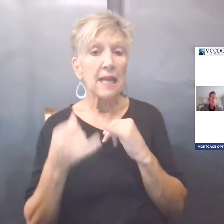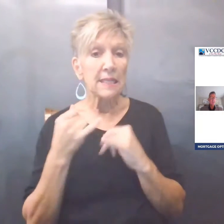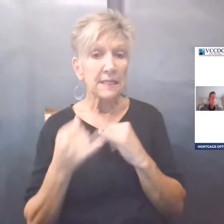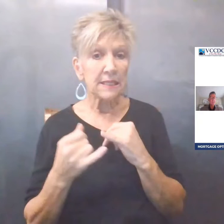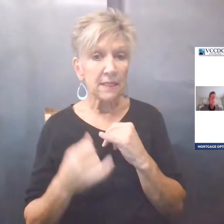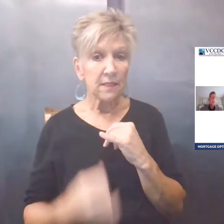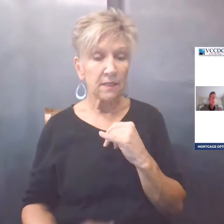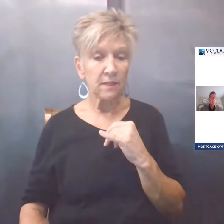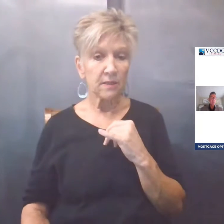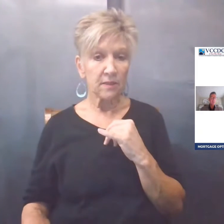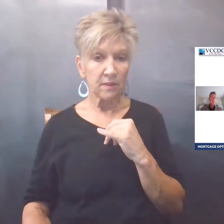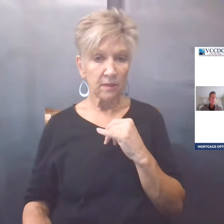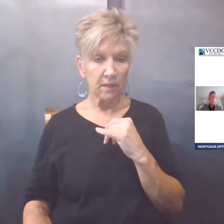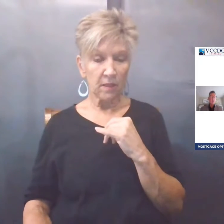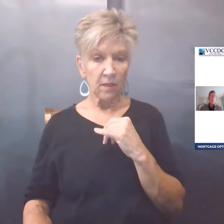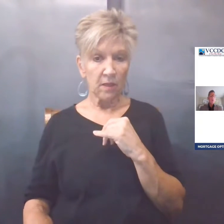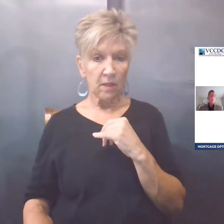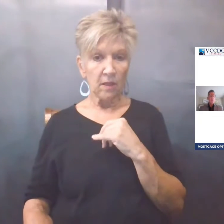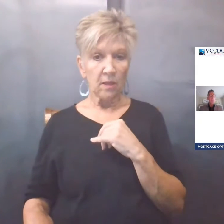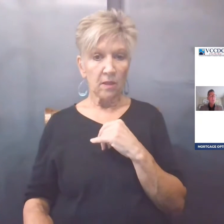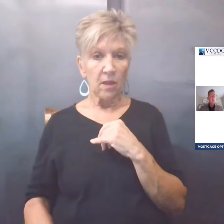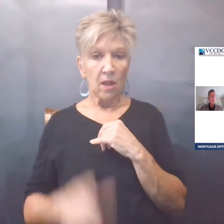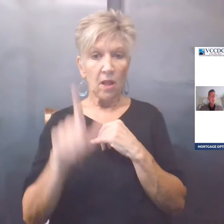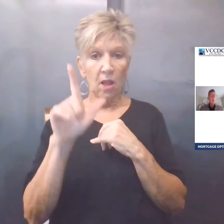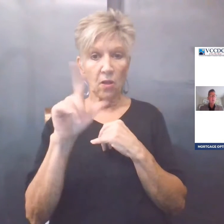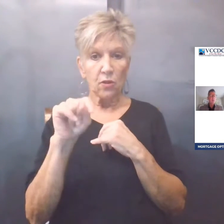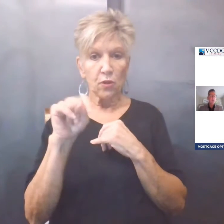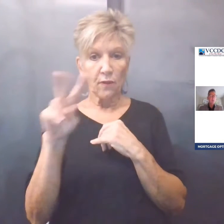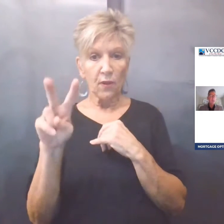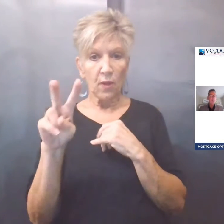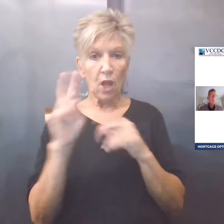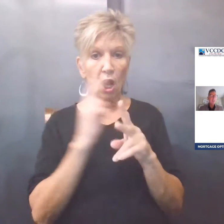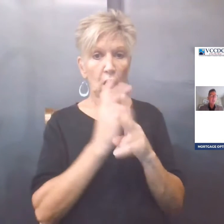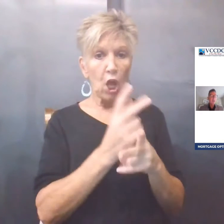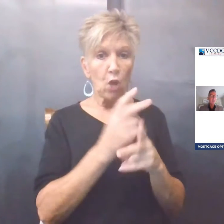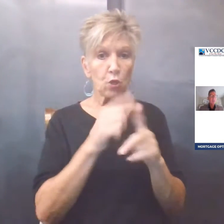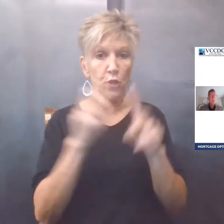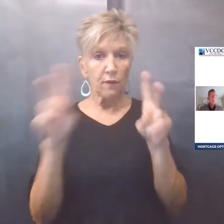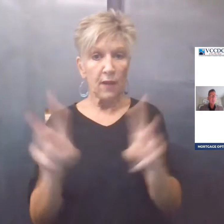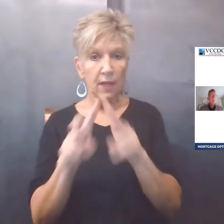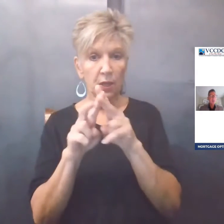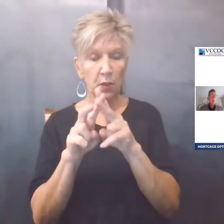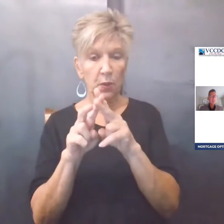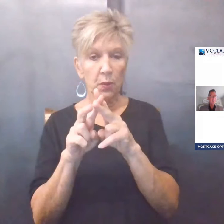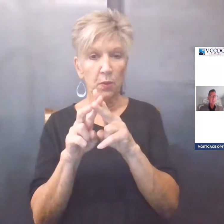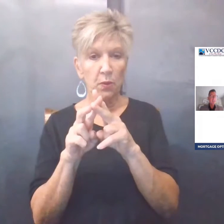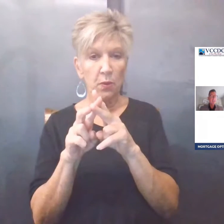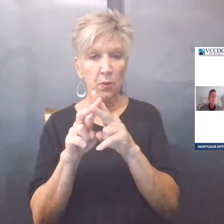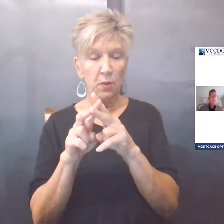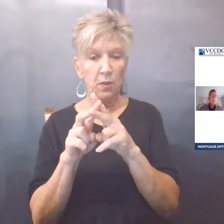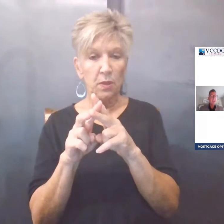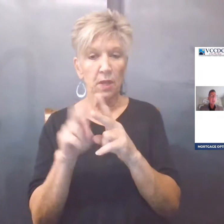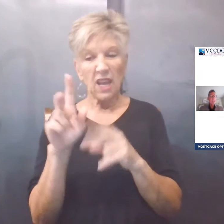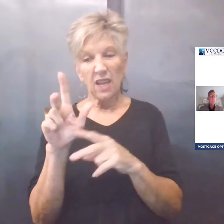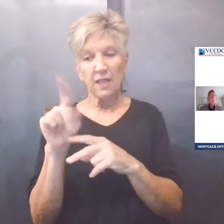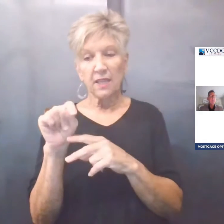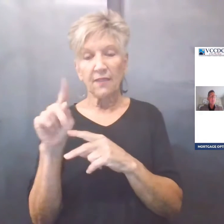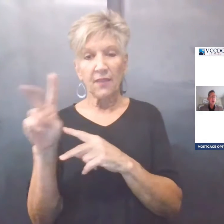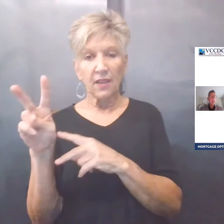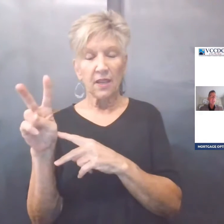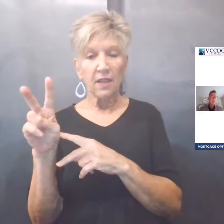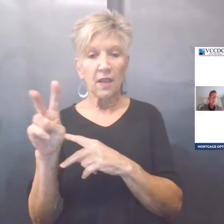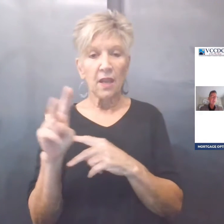about understanding values. So we're going to talk about loan to value, which is typically shown as LTV,